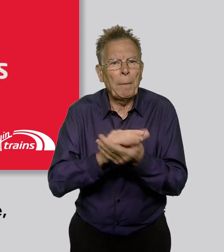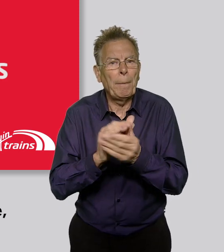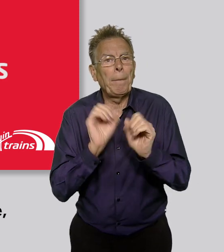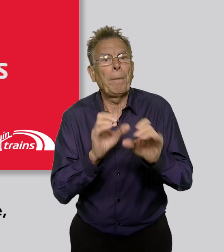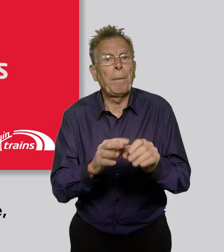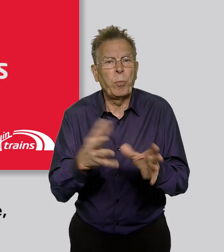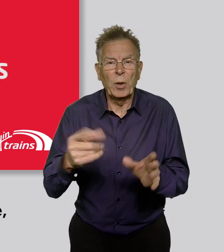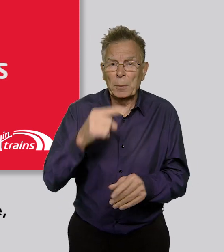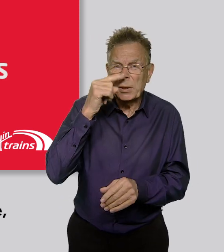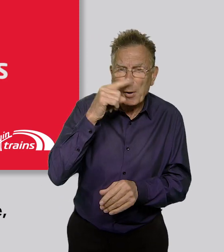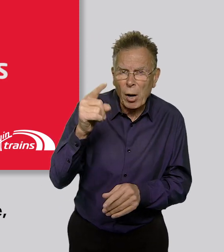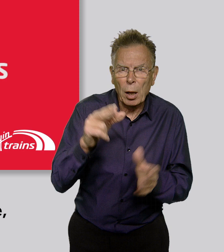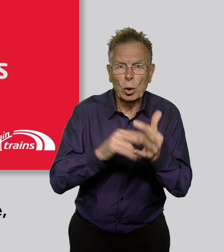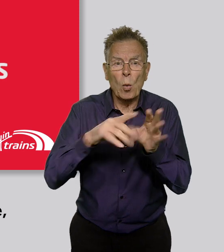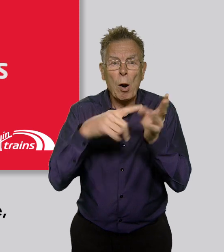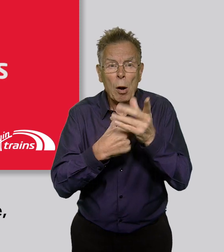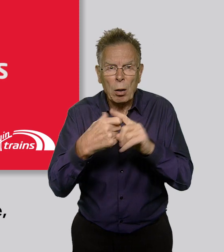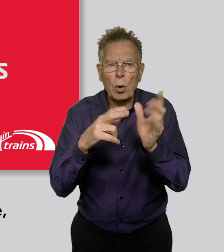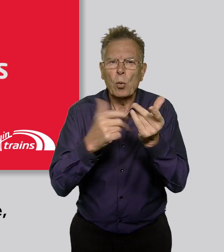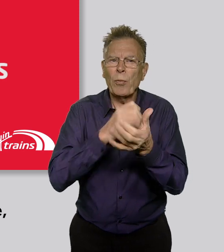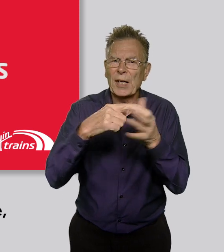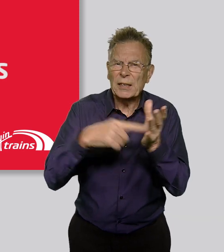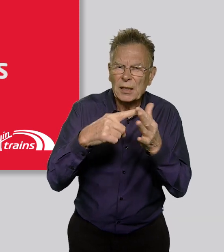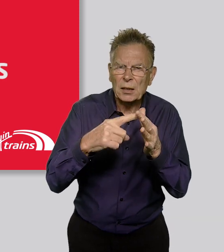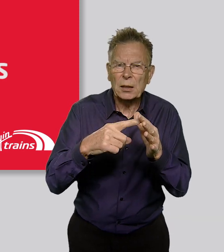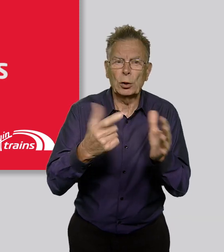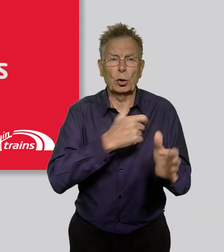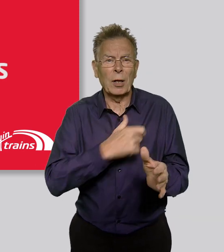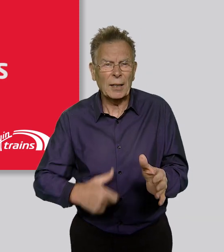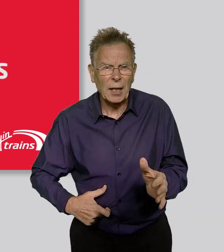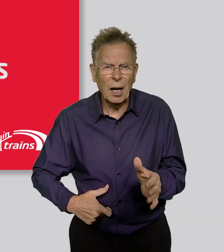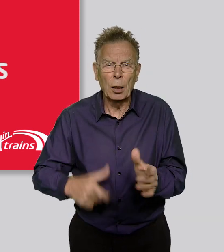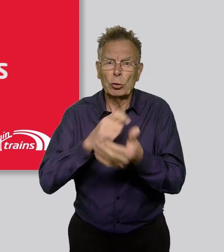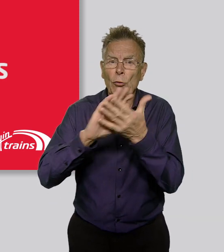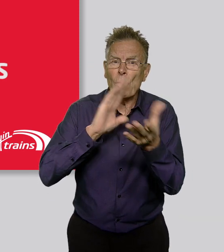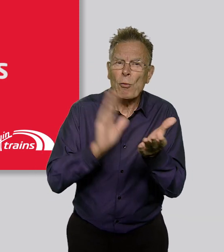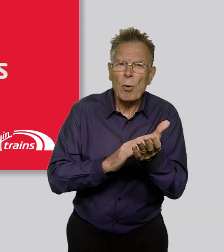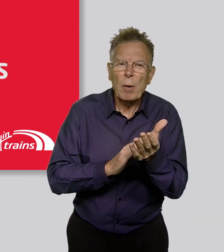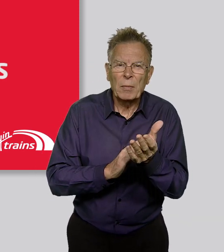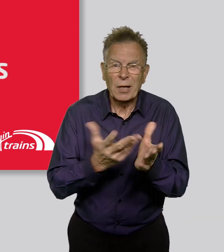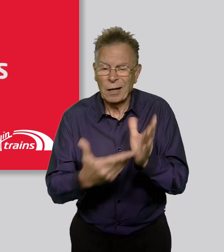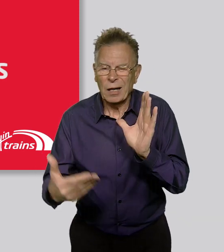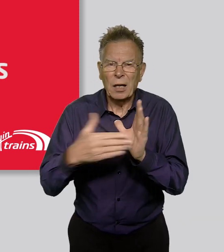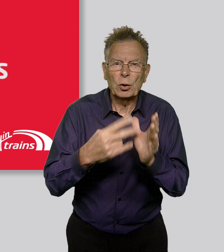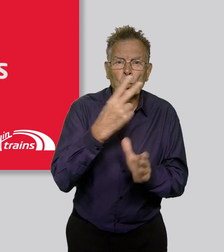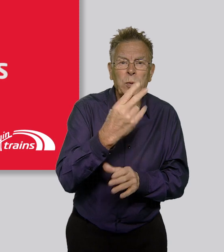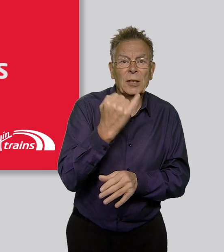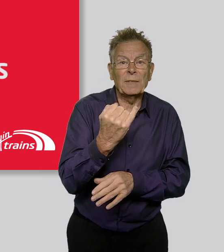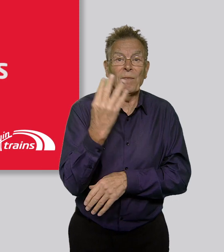Secure cycle storage compounds at Peterborough, Newark Northgate, Doncaster and Durham to create an